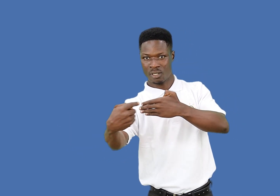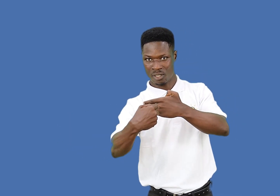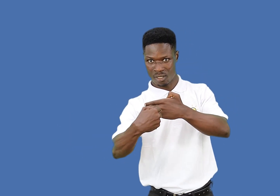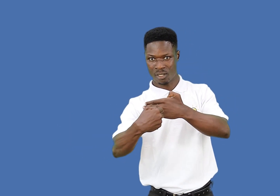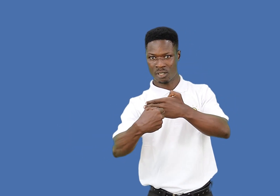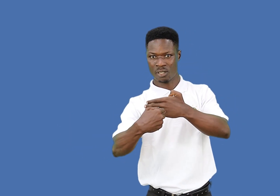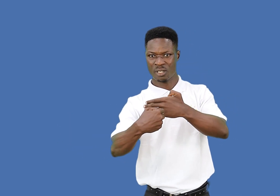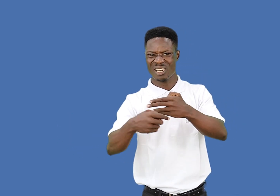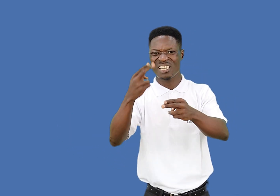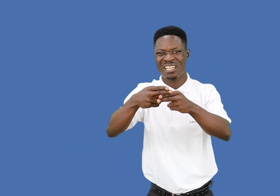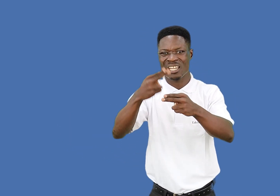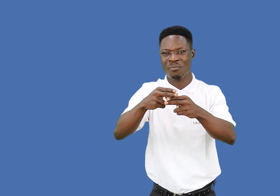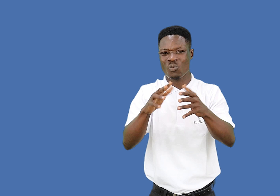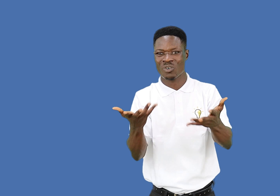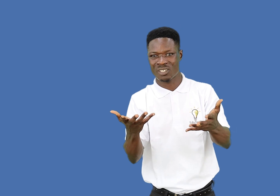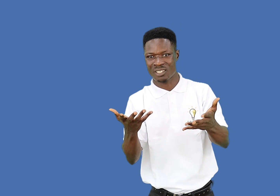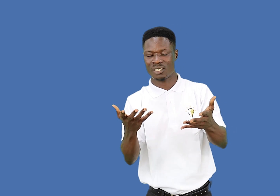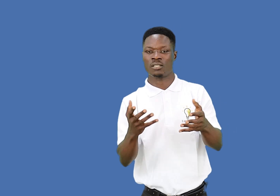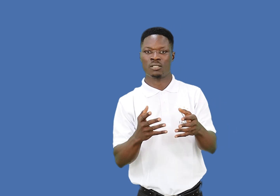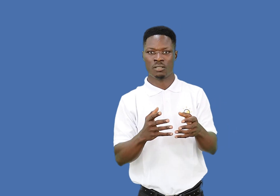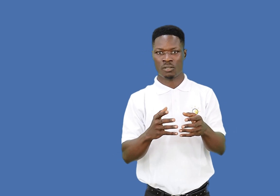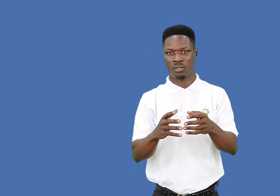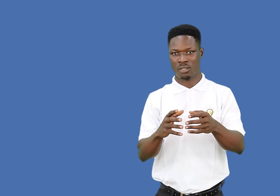Is at the back of the system unit.